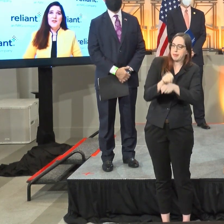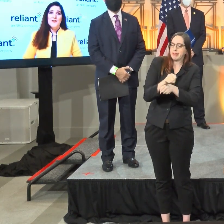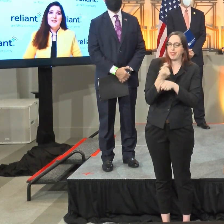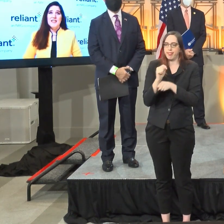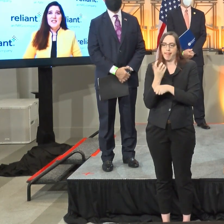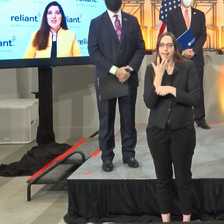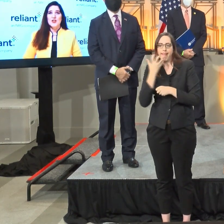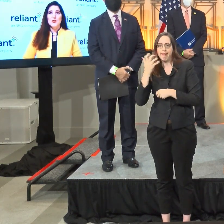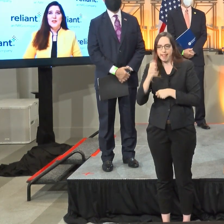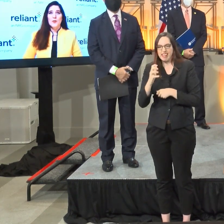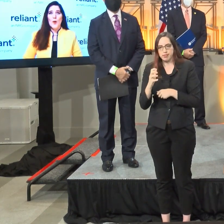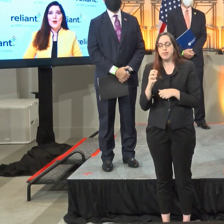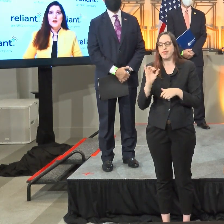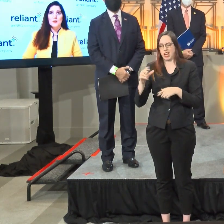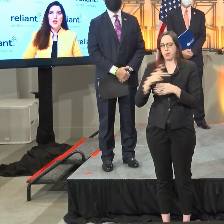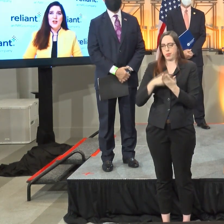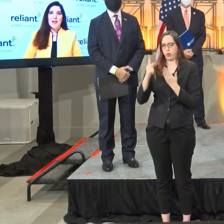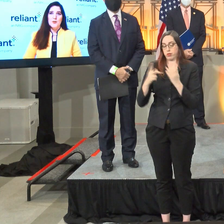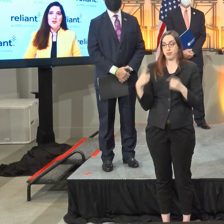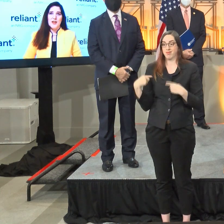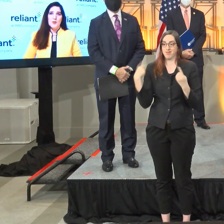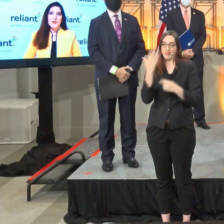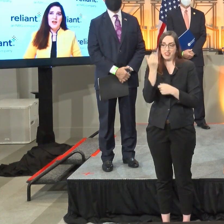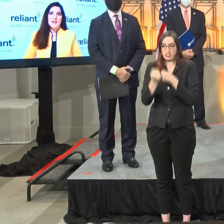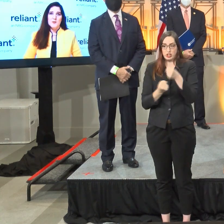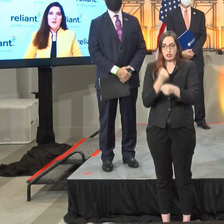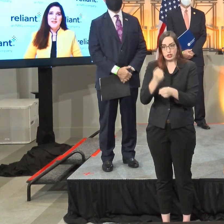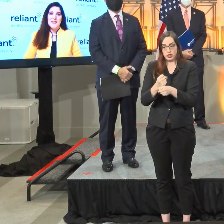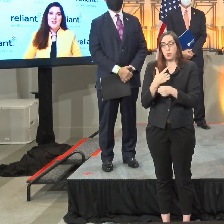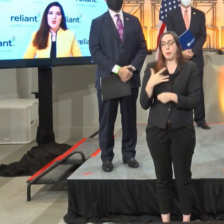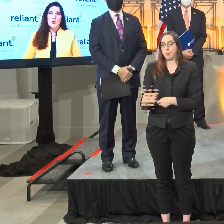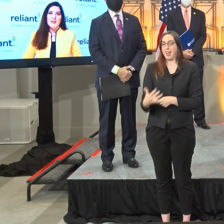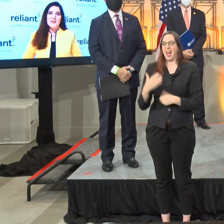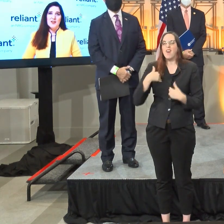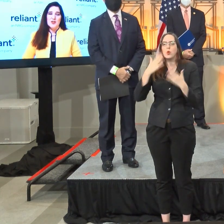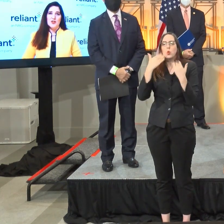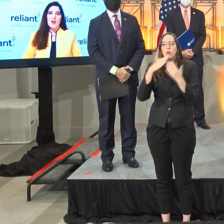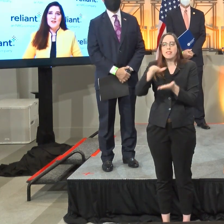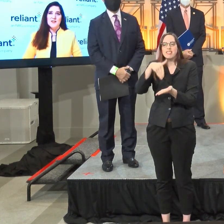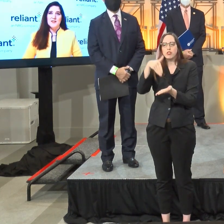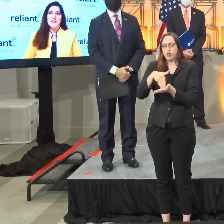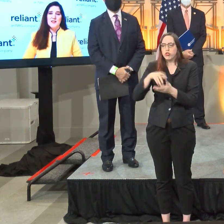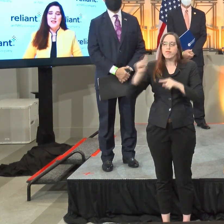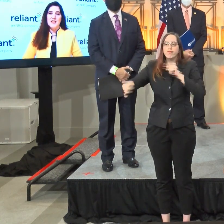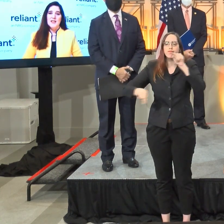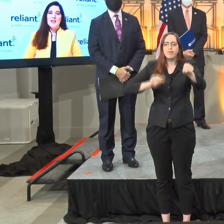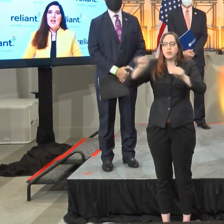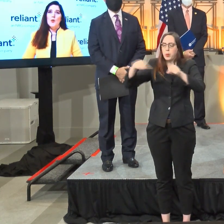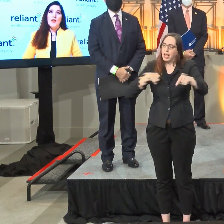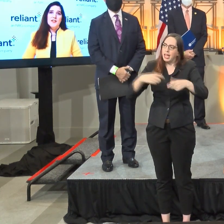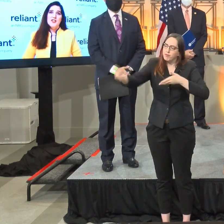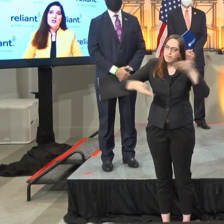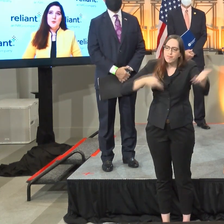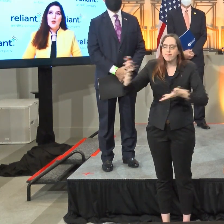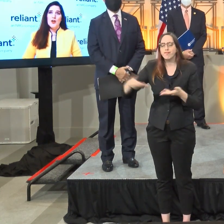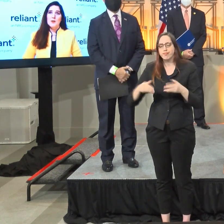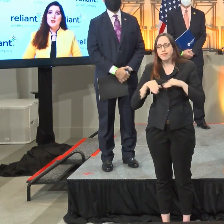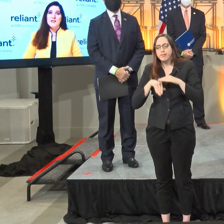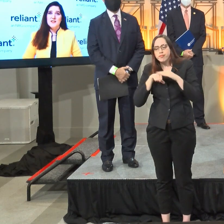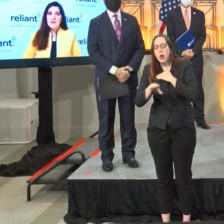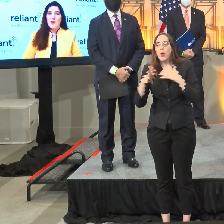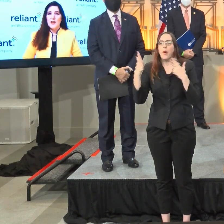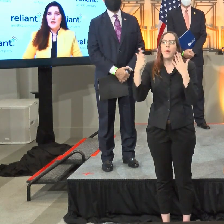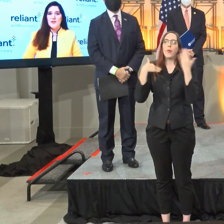said, 15 years we've welcomed our neighbors at Reliant's Beat the Heat cooling centers across the city. And while this year's program